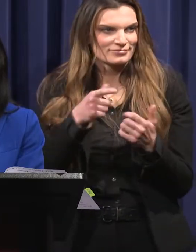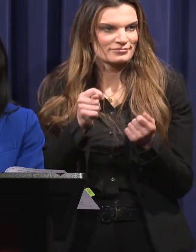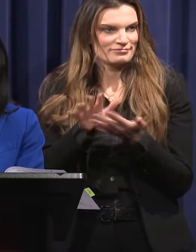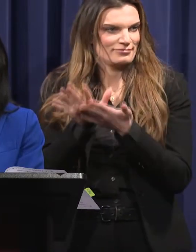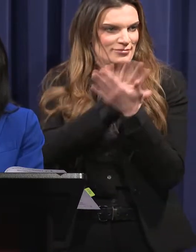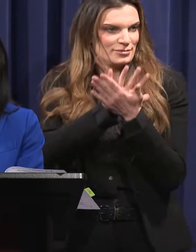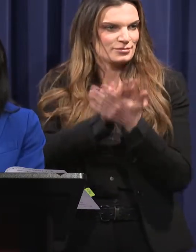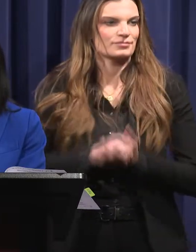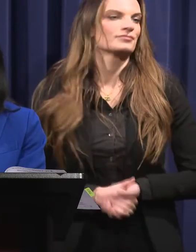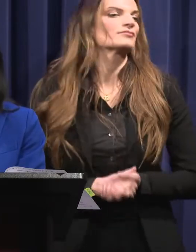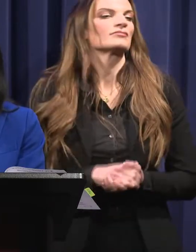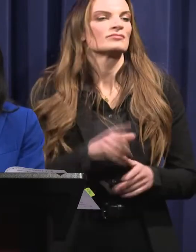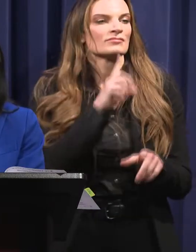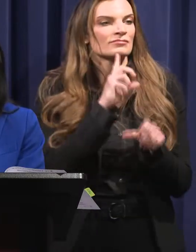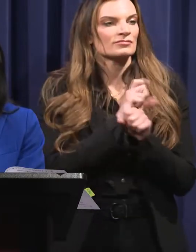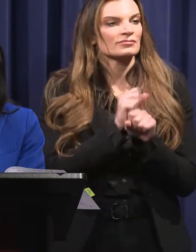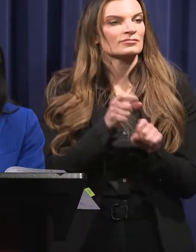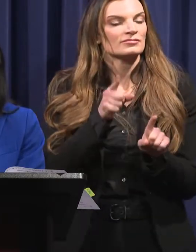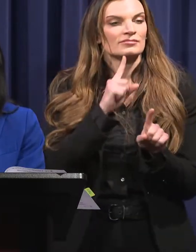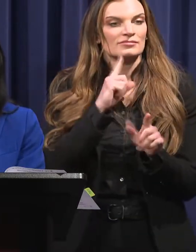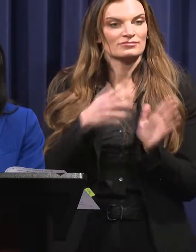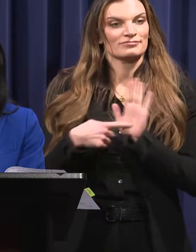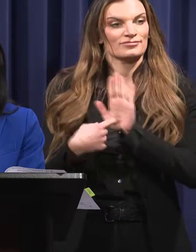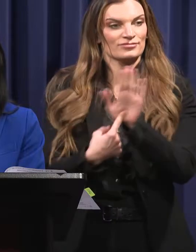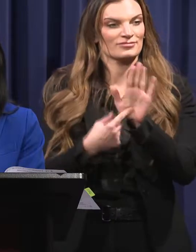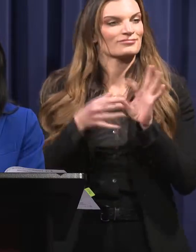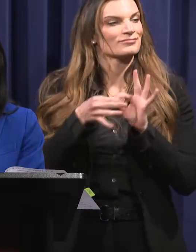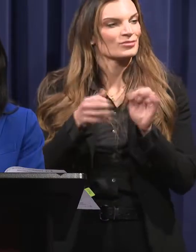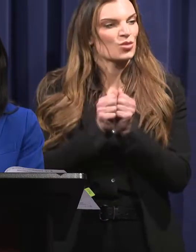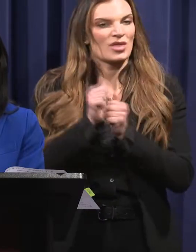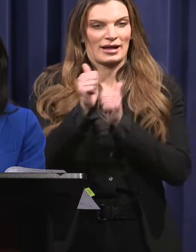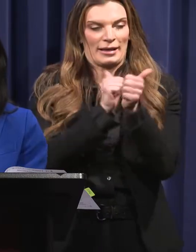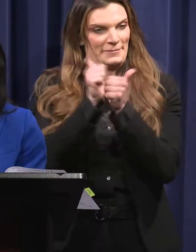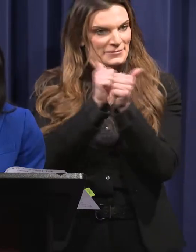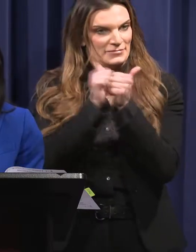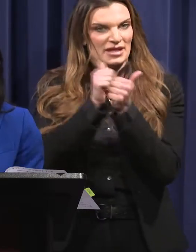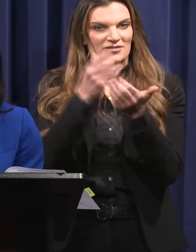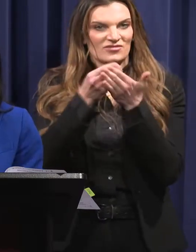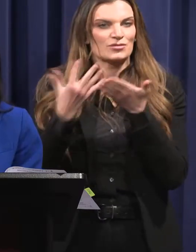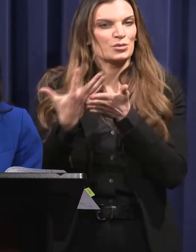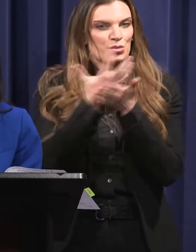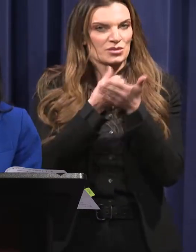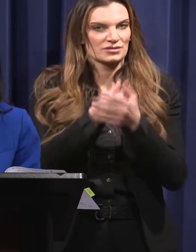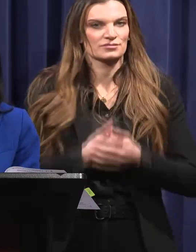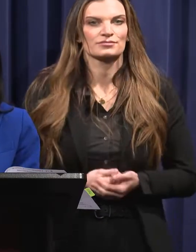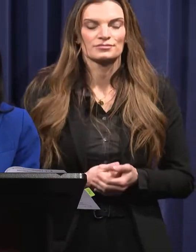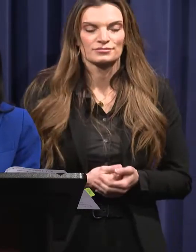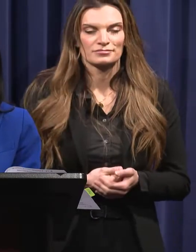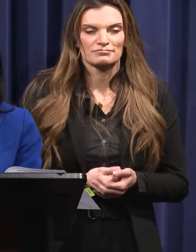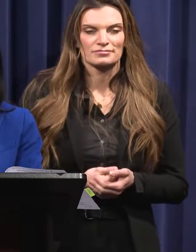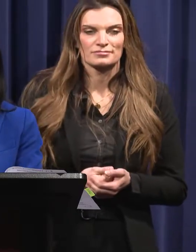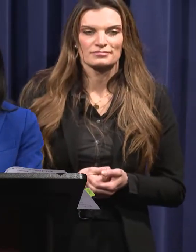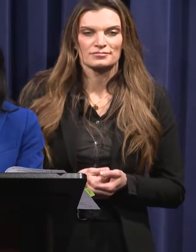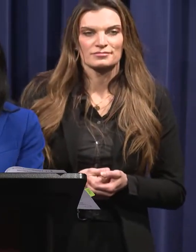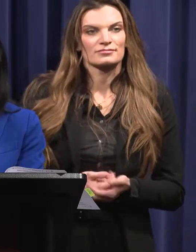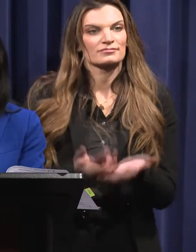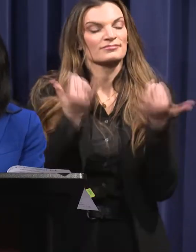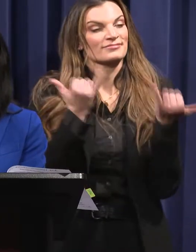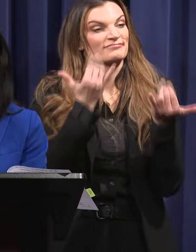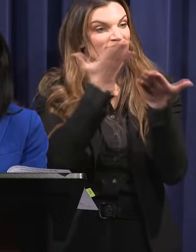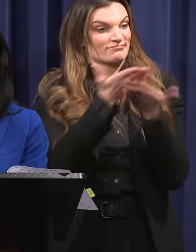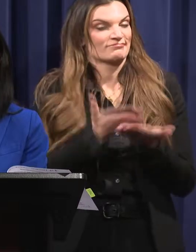have demonstrated high aptitudes for campaign fundraising. And the evidence uncovered to date